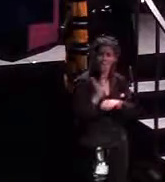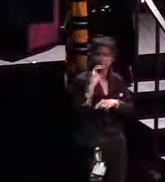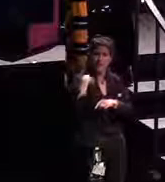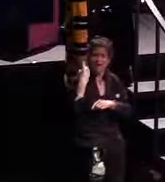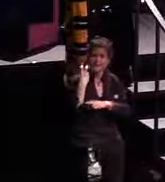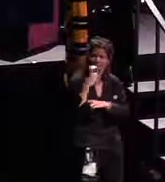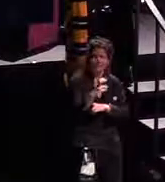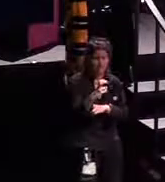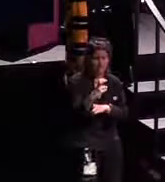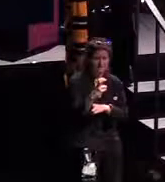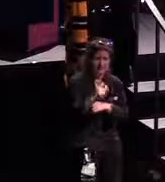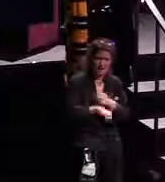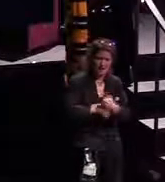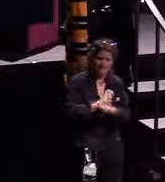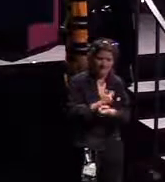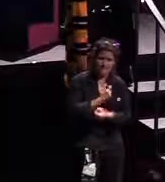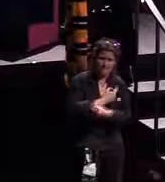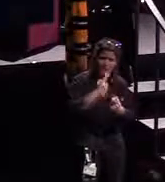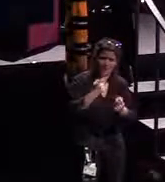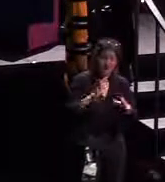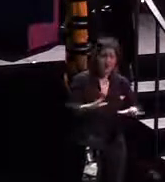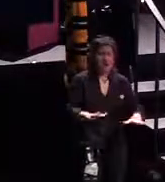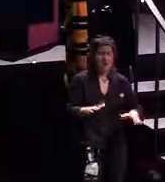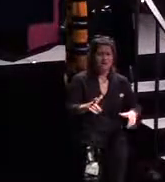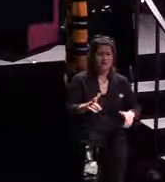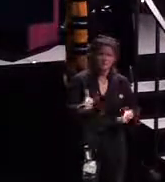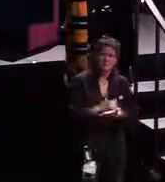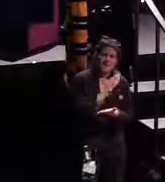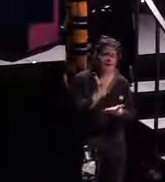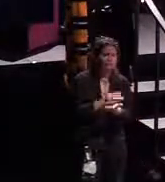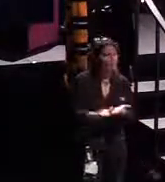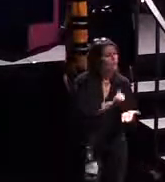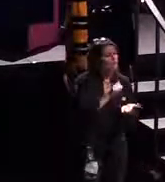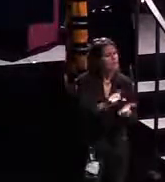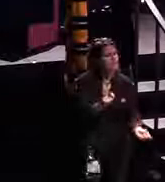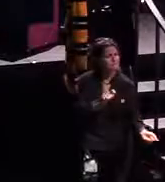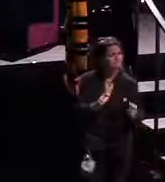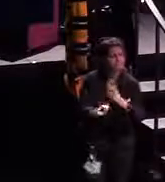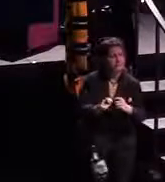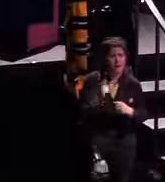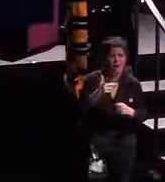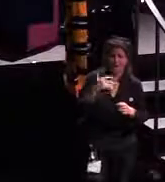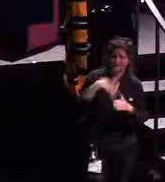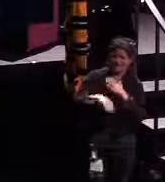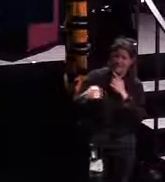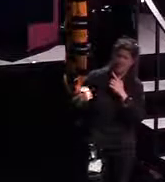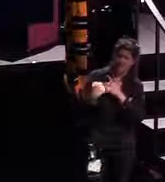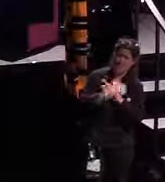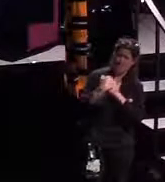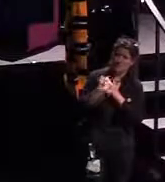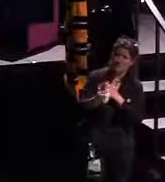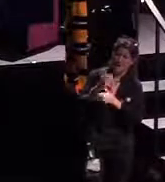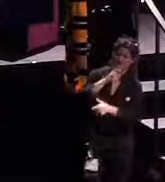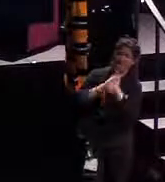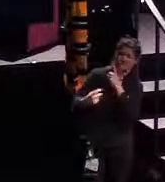is that we make the right adjustments. Caught up in the abuse being hurled at me on